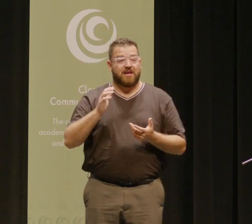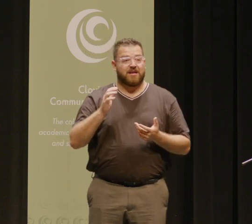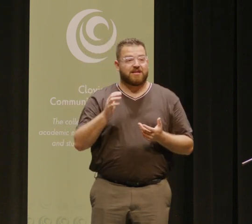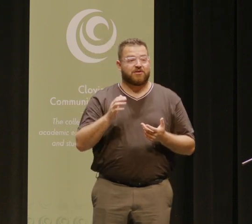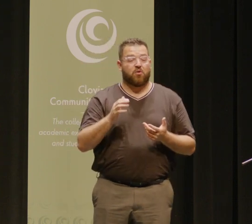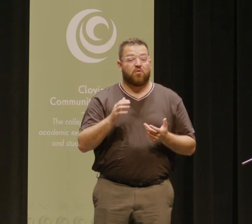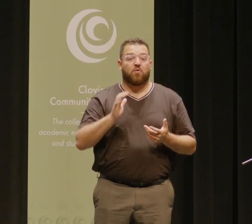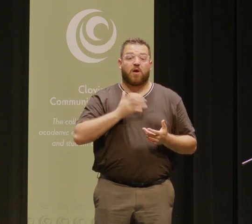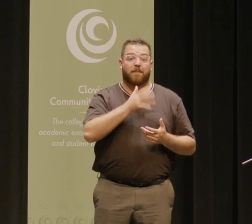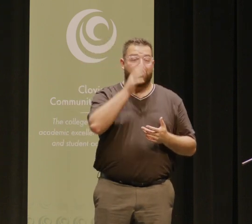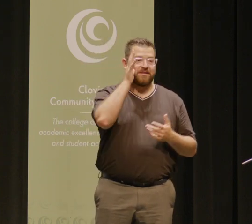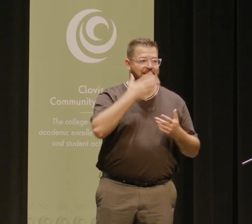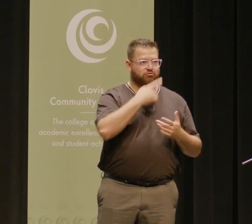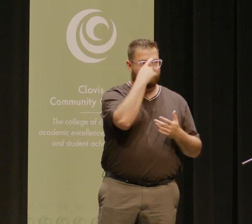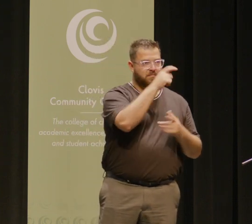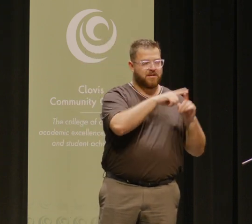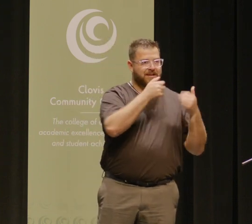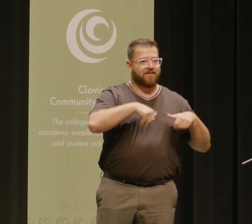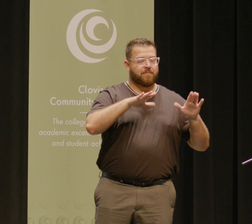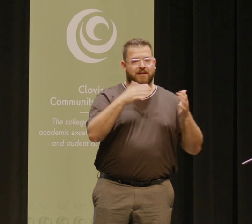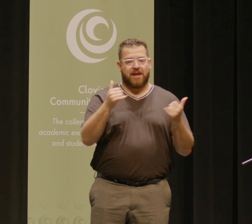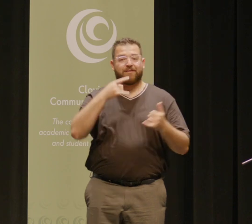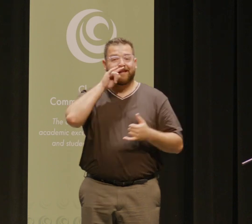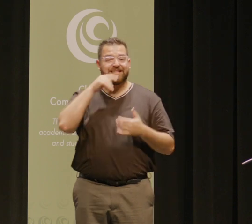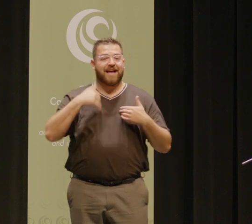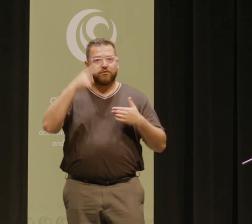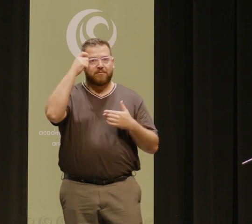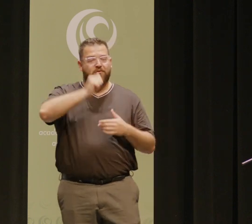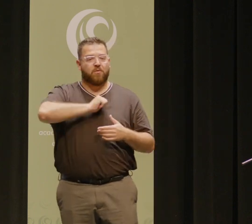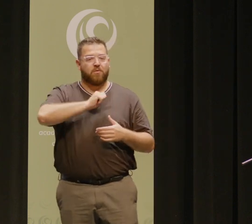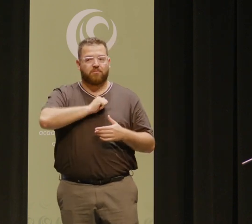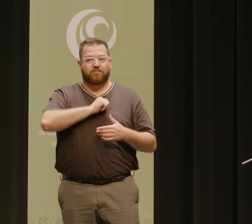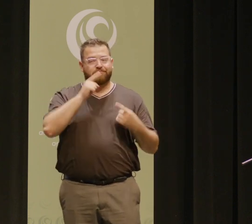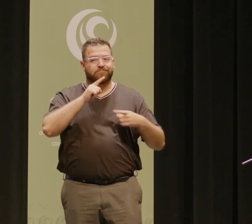their own and to ask themselves, what if?